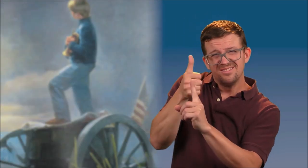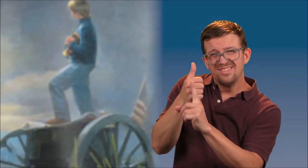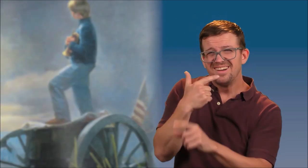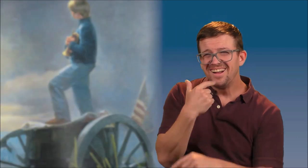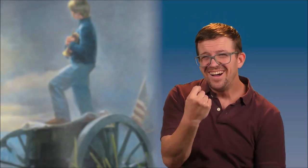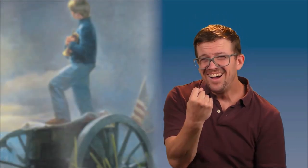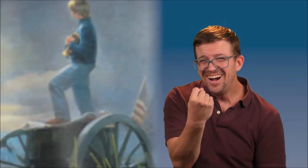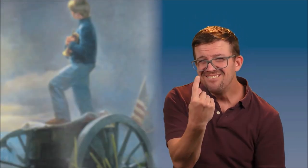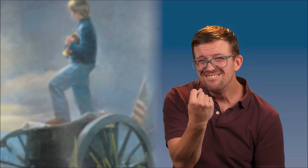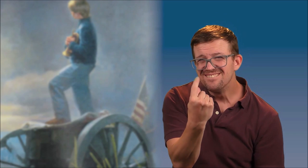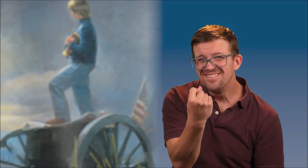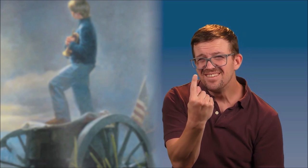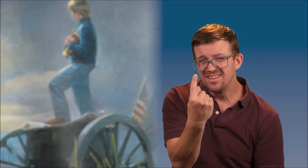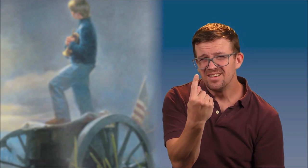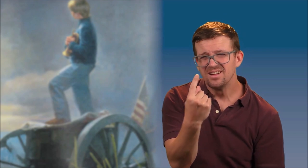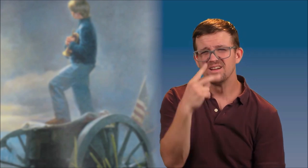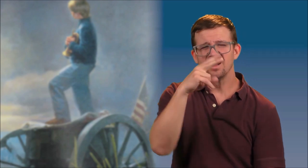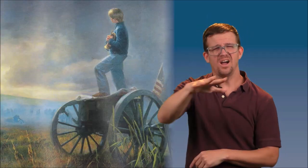for he was only 11.